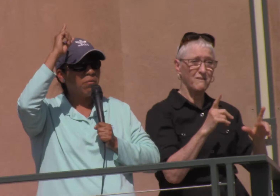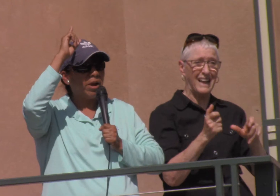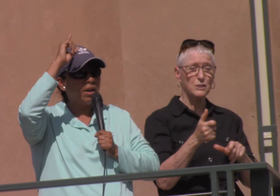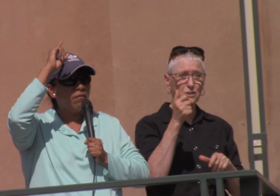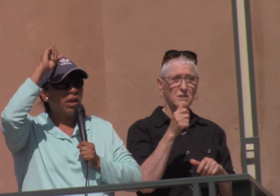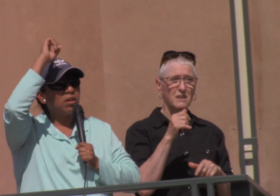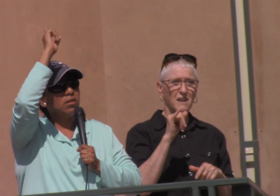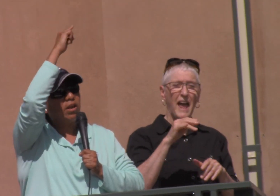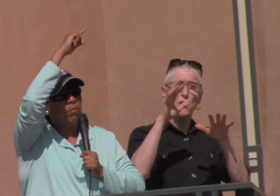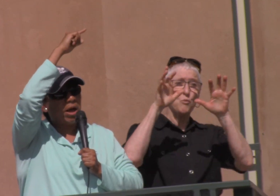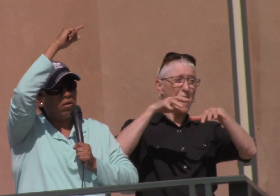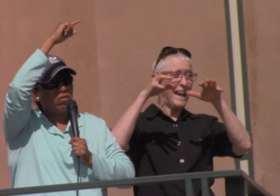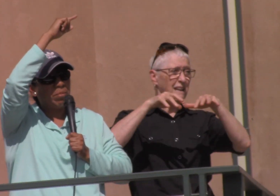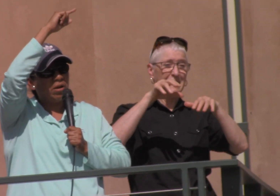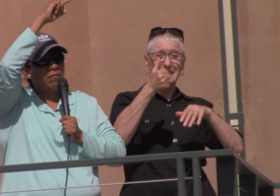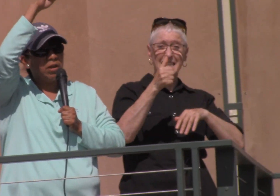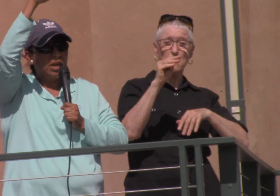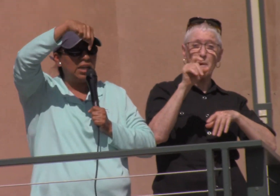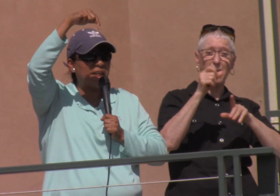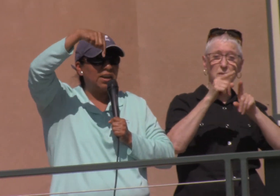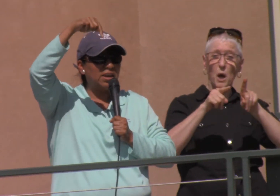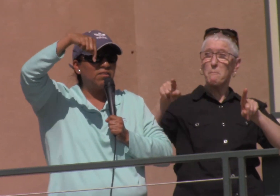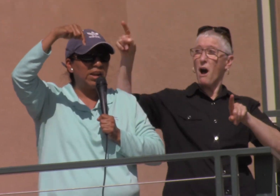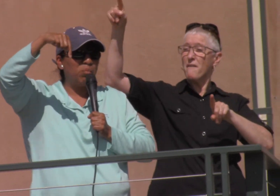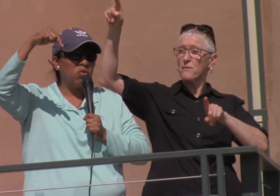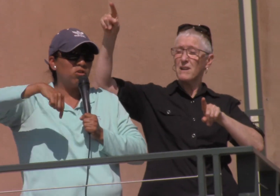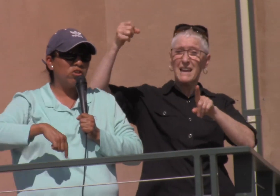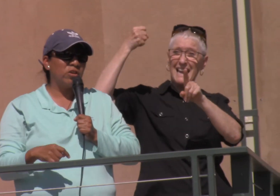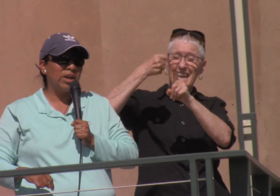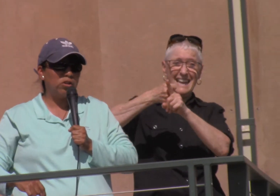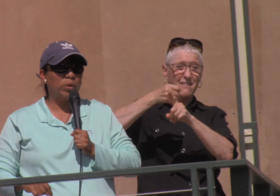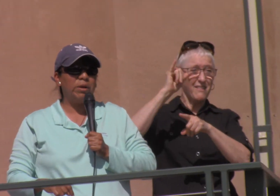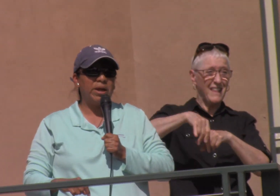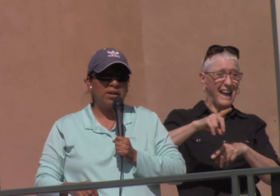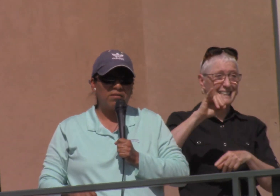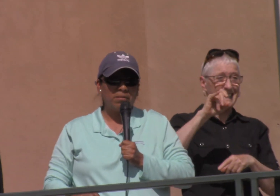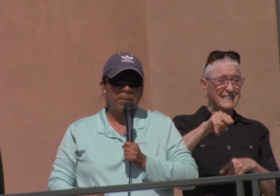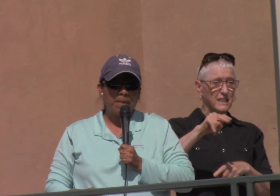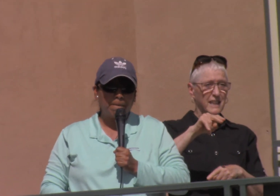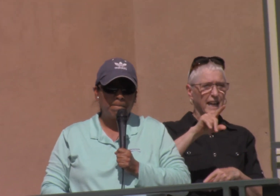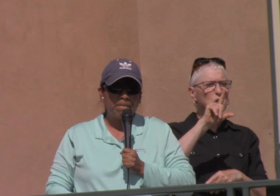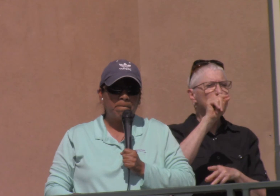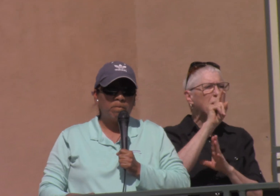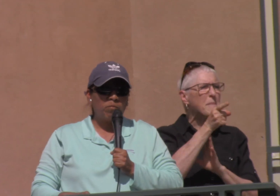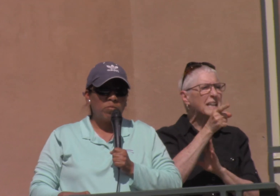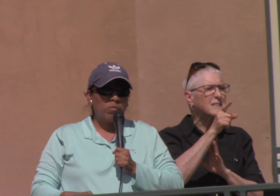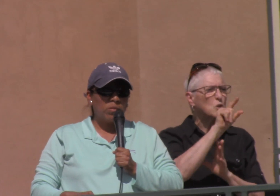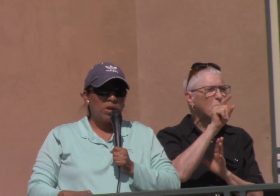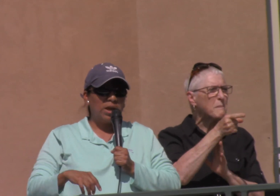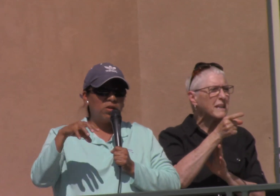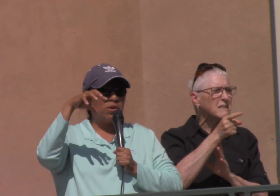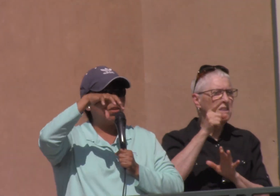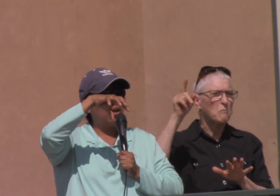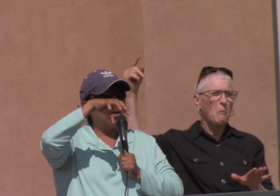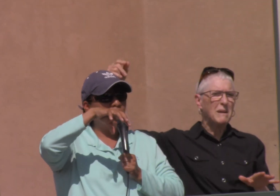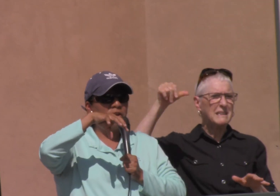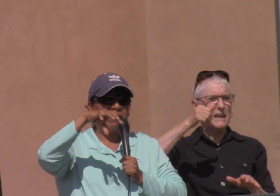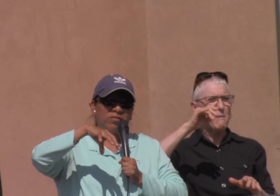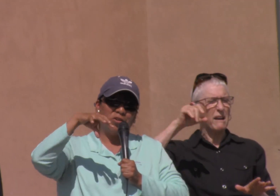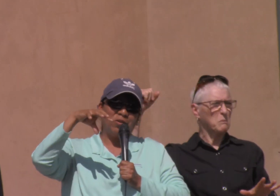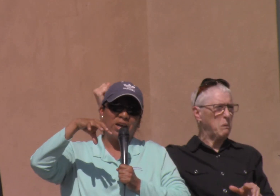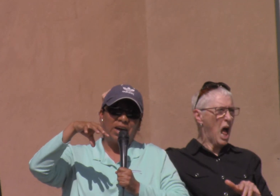Like that rain event, 10 miles above, hit that Dixon apple orchard in 20 minutes. And there was